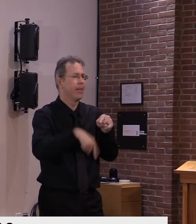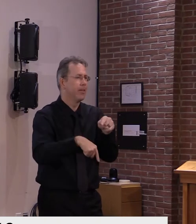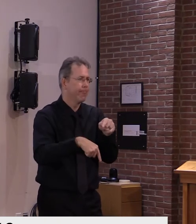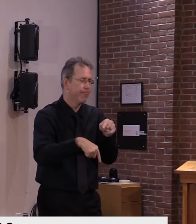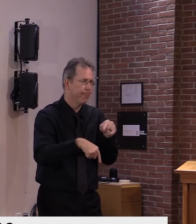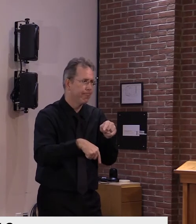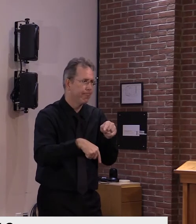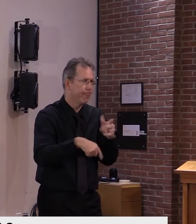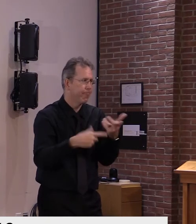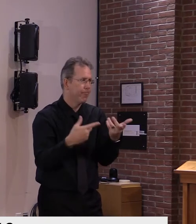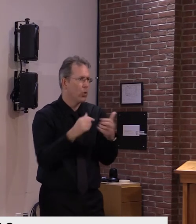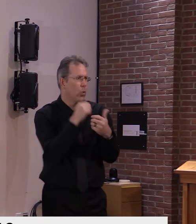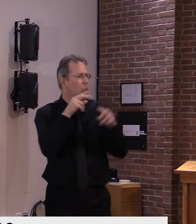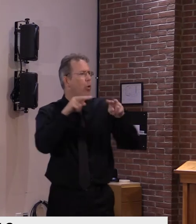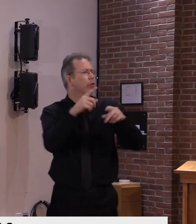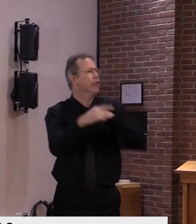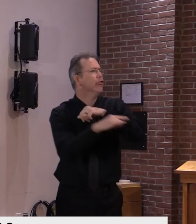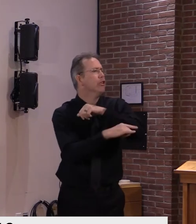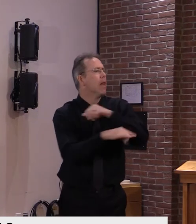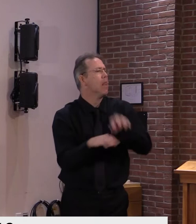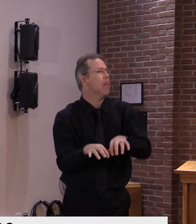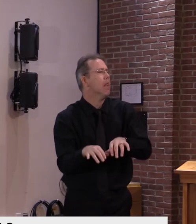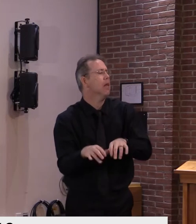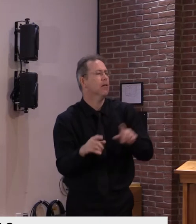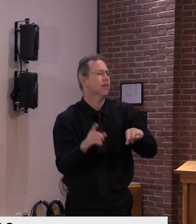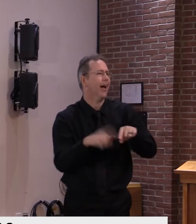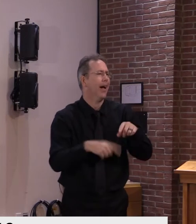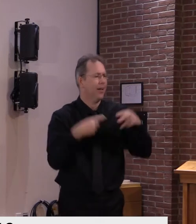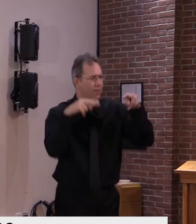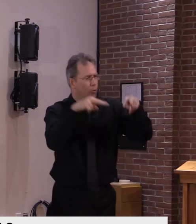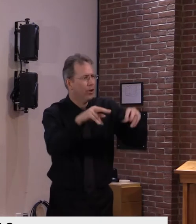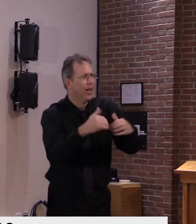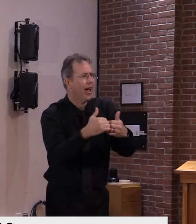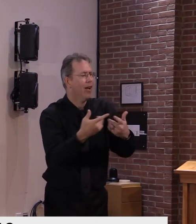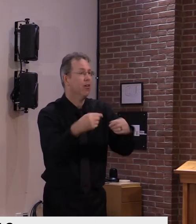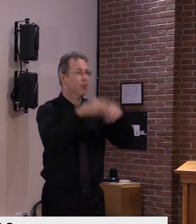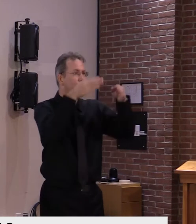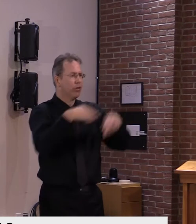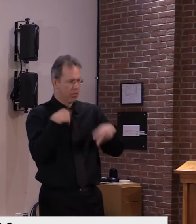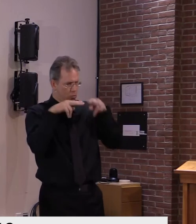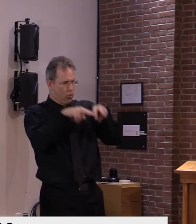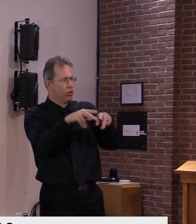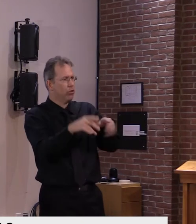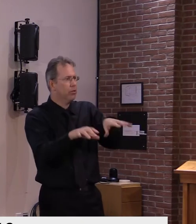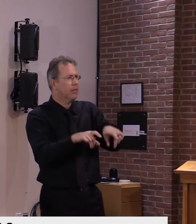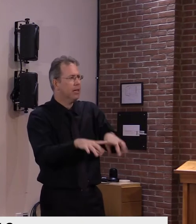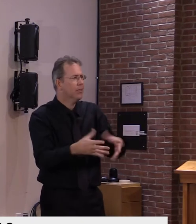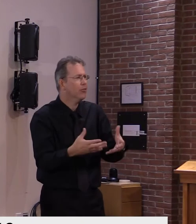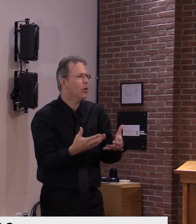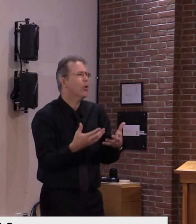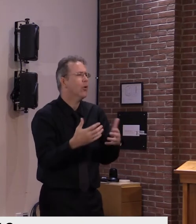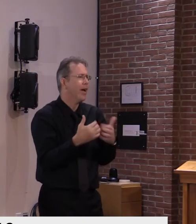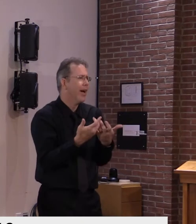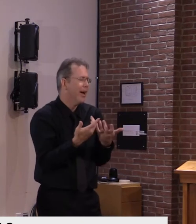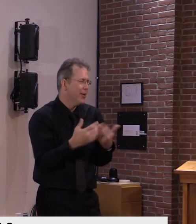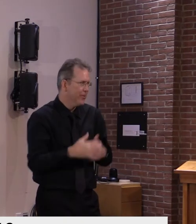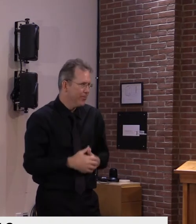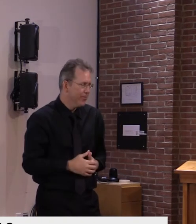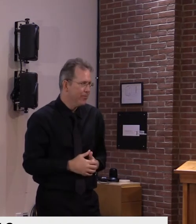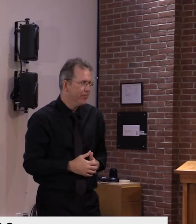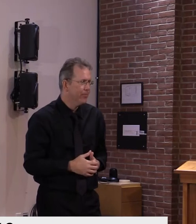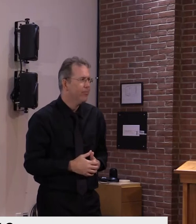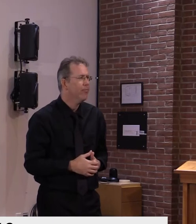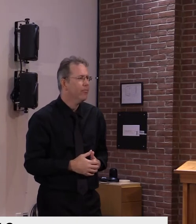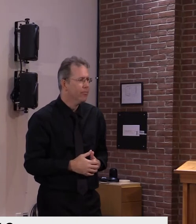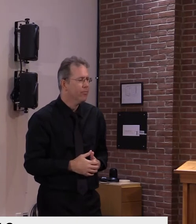sort of the uniformity of the conditions that we're assessing and also logistical implementation of the assessment itself. All right, but it's not